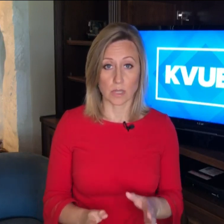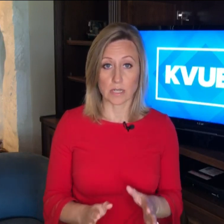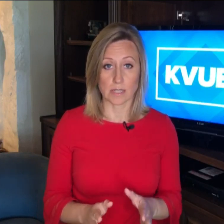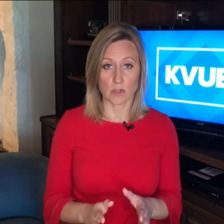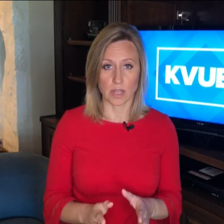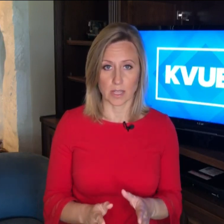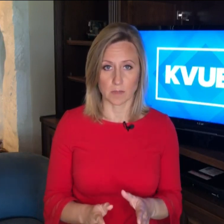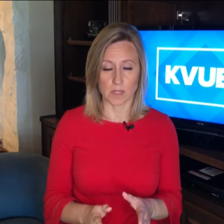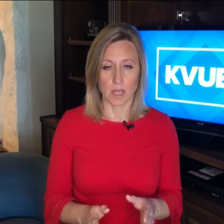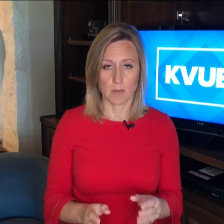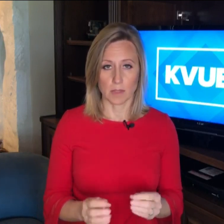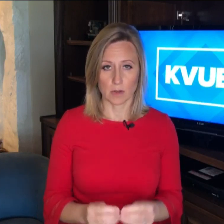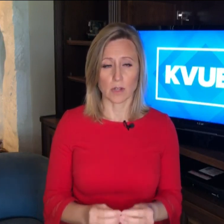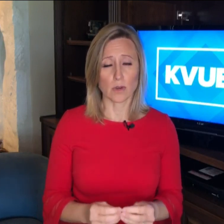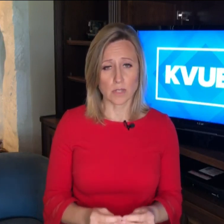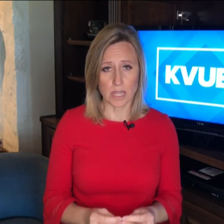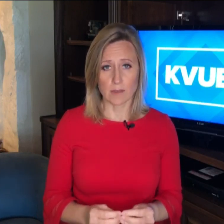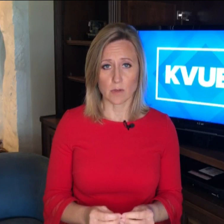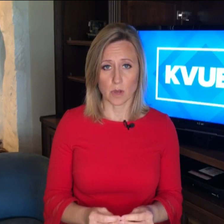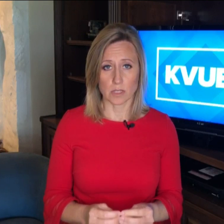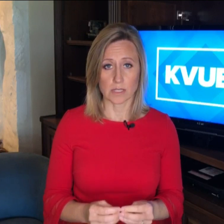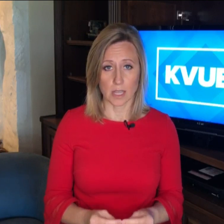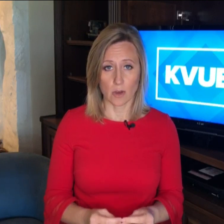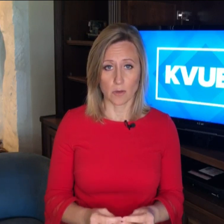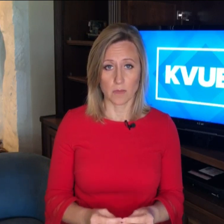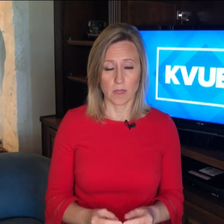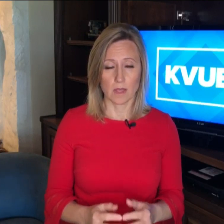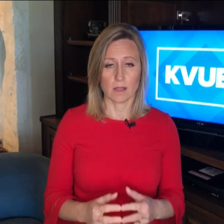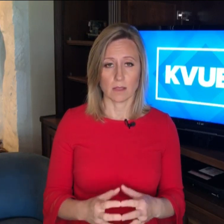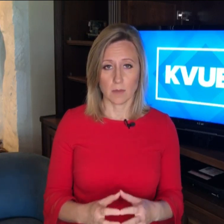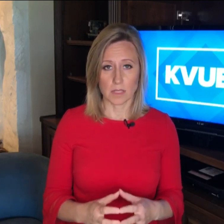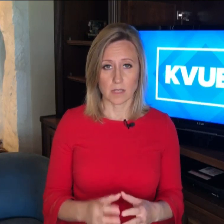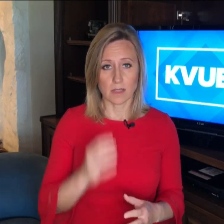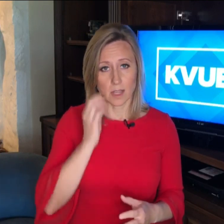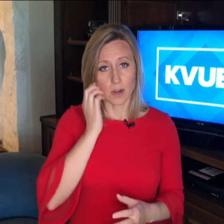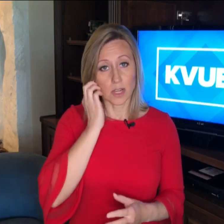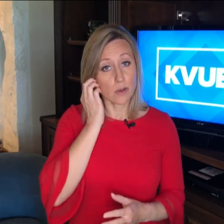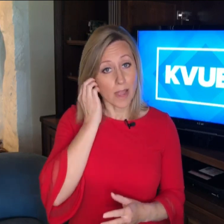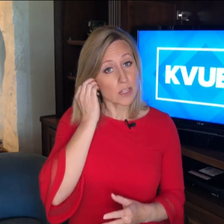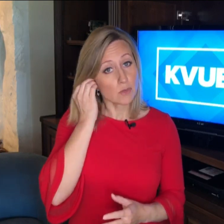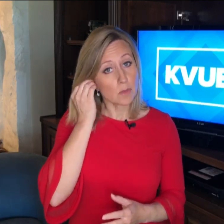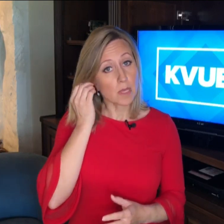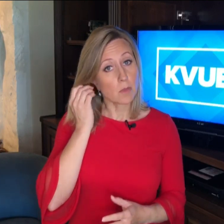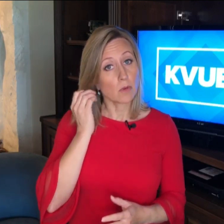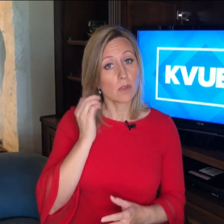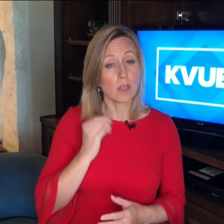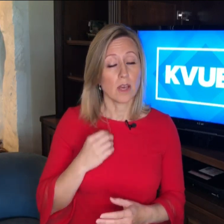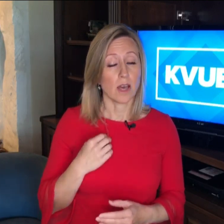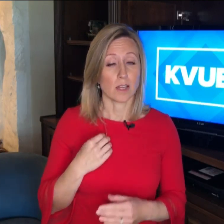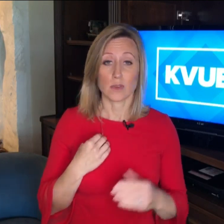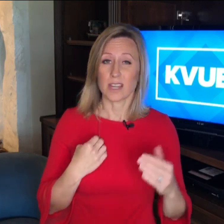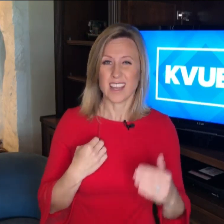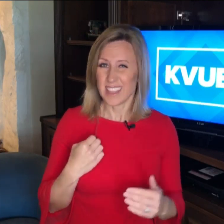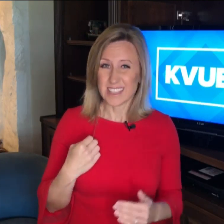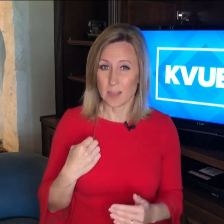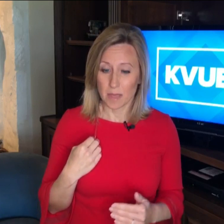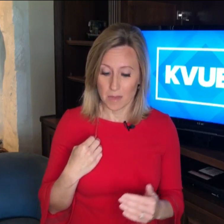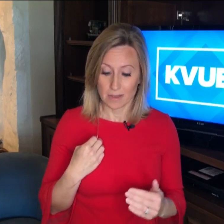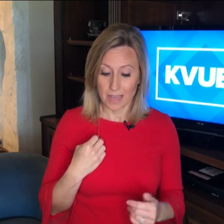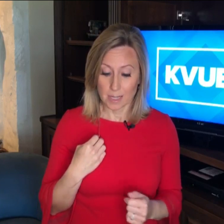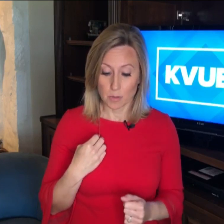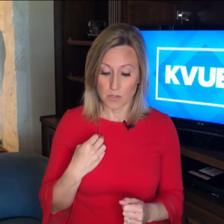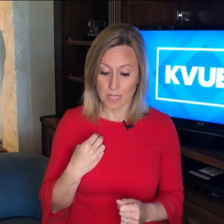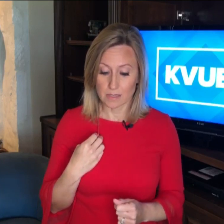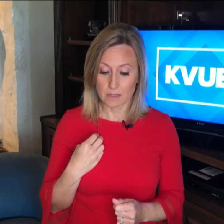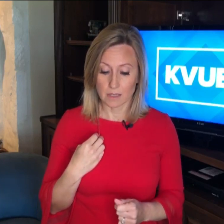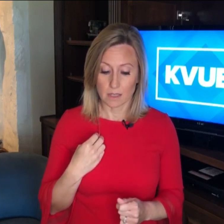grocery store if you need essential items, but they're urging everyone to stay home, limit their interaction with people, try to cut that down by